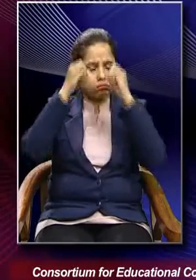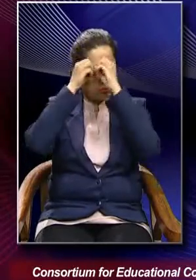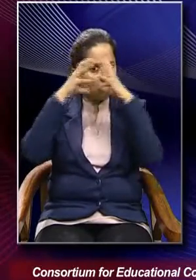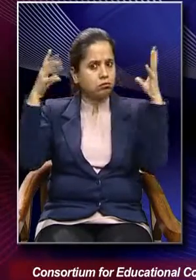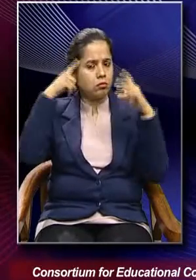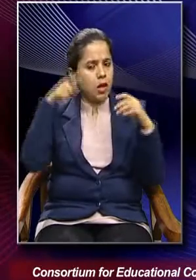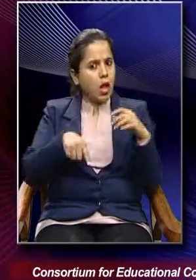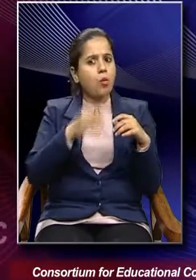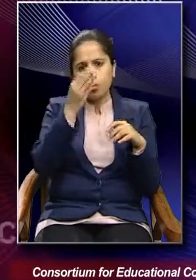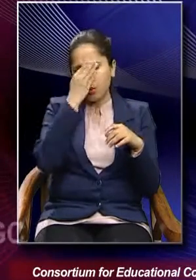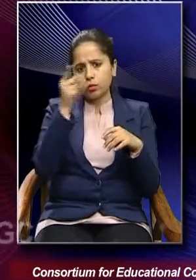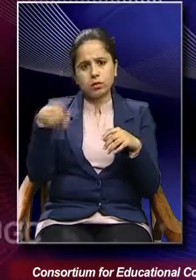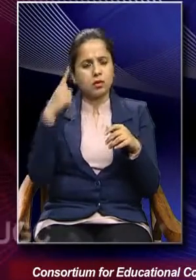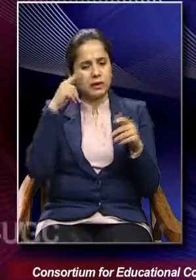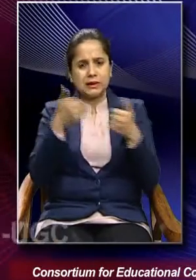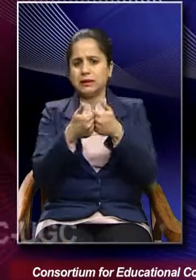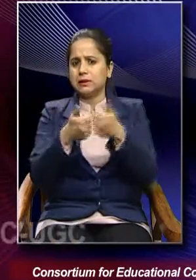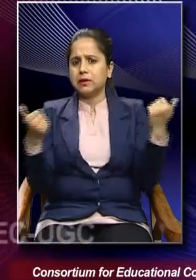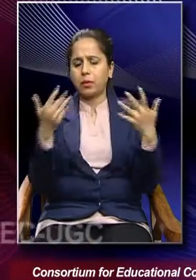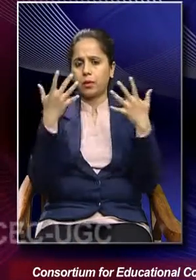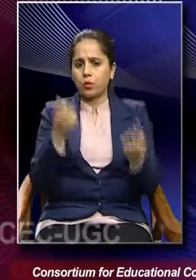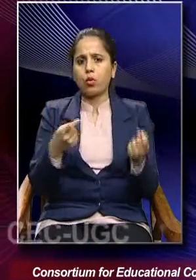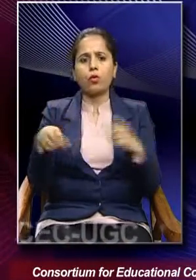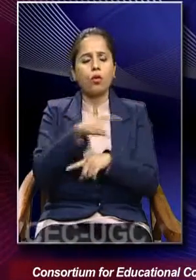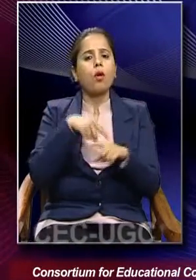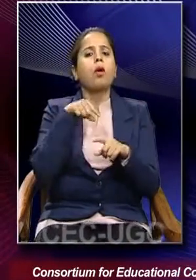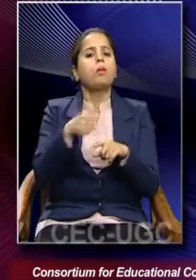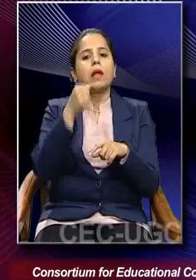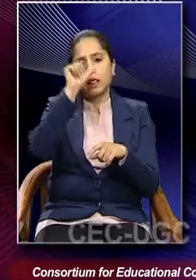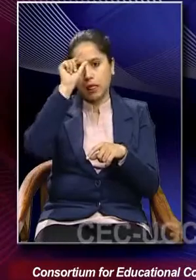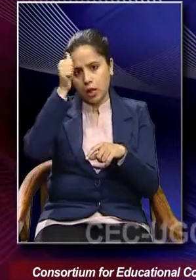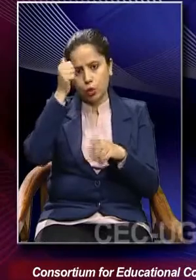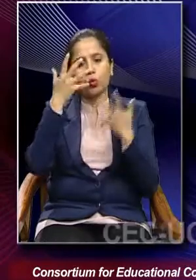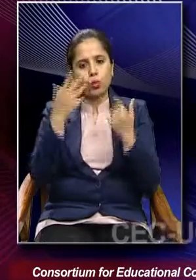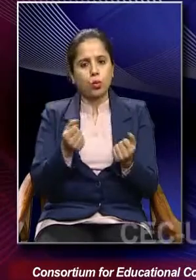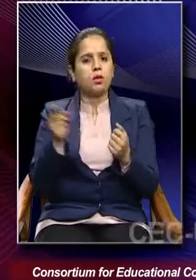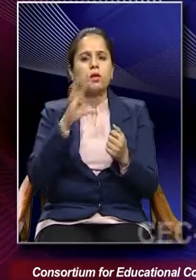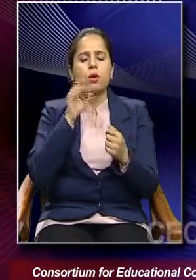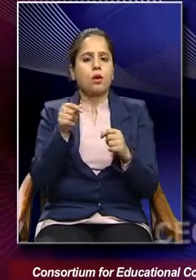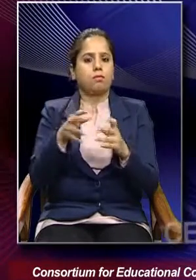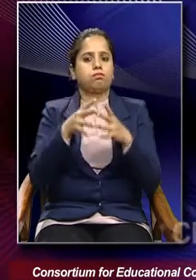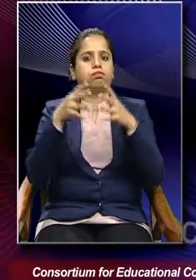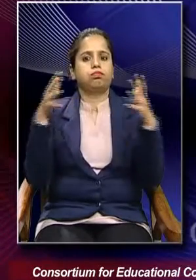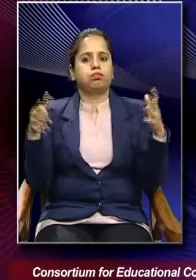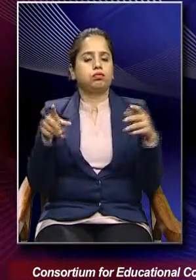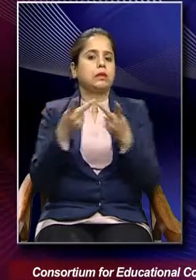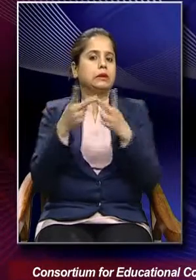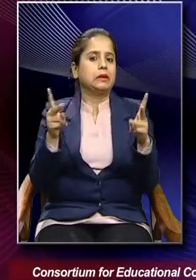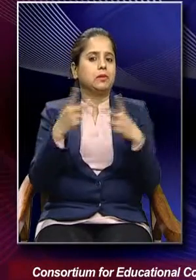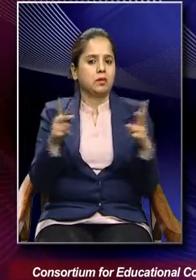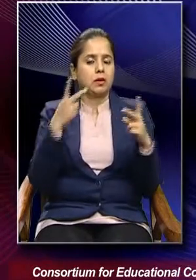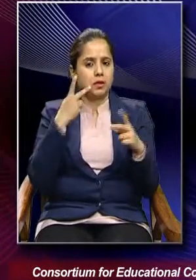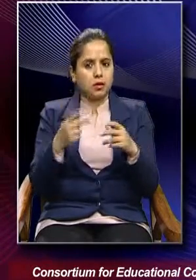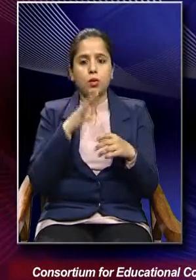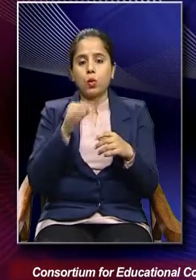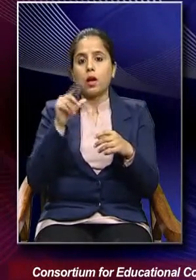the Muslims as a separate nation from the Hindus. There were widening of differences